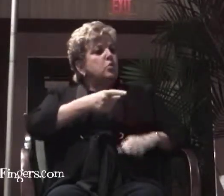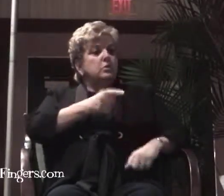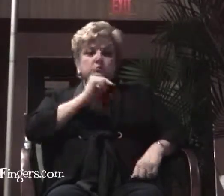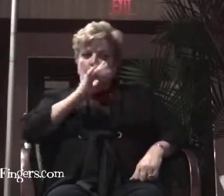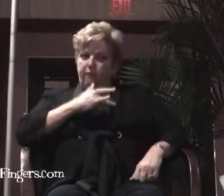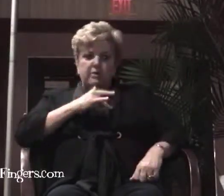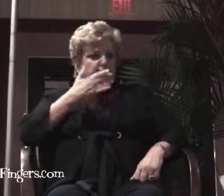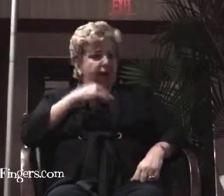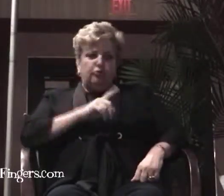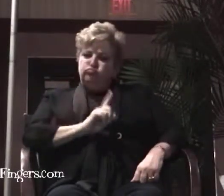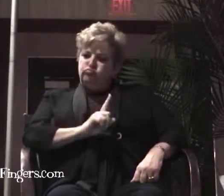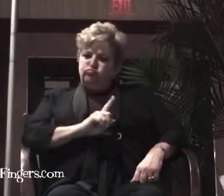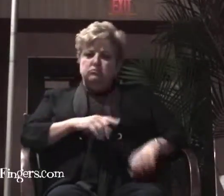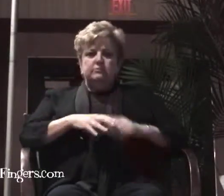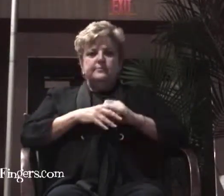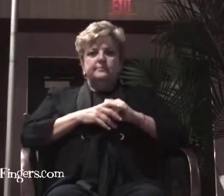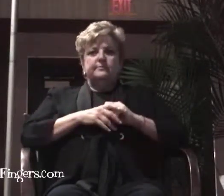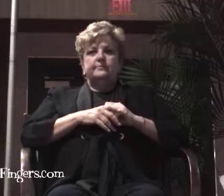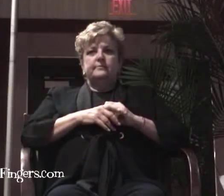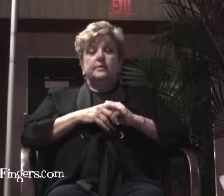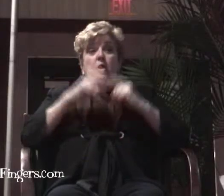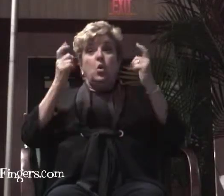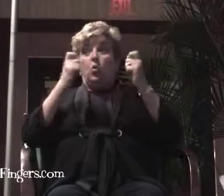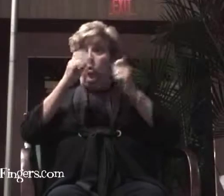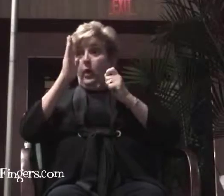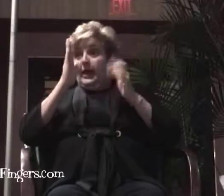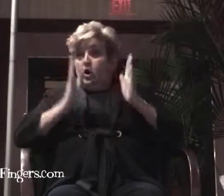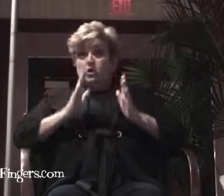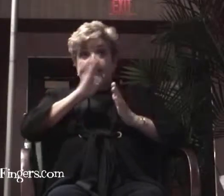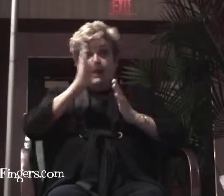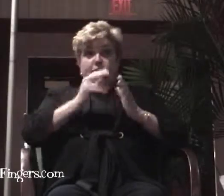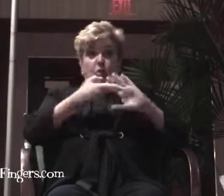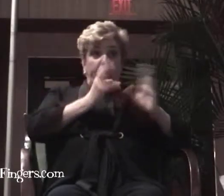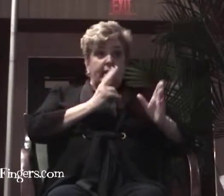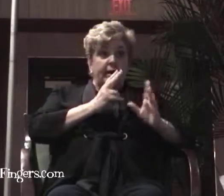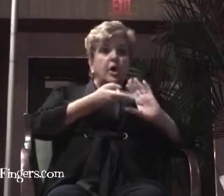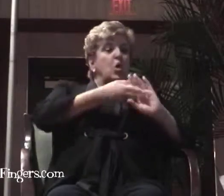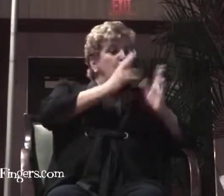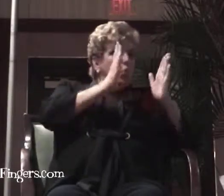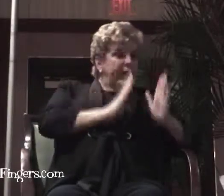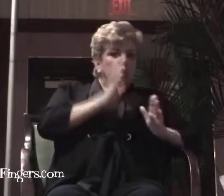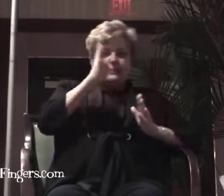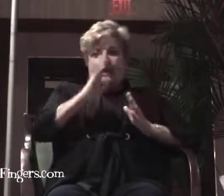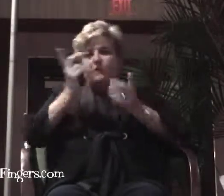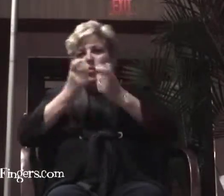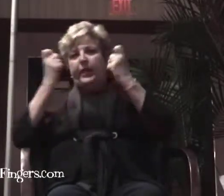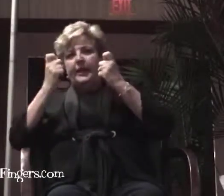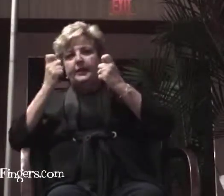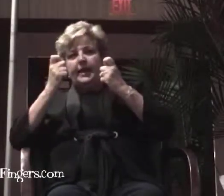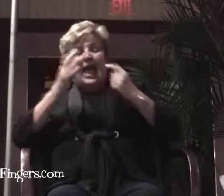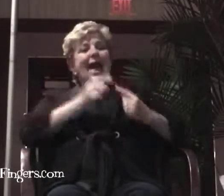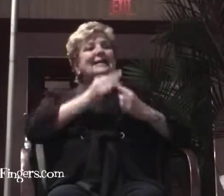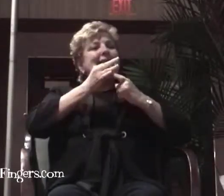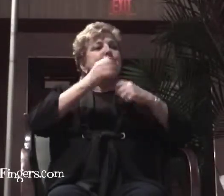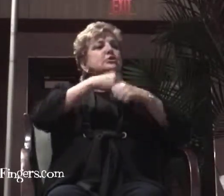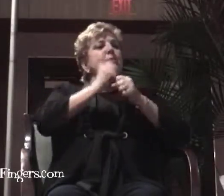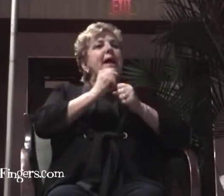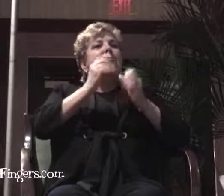bad. Winners never quit. Quitters never win. Exceptions are made for exceptional people. Practice makes perfect.